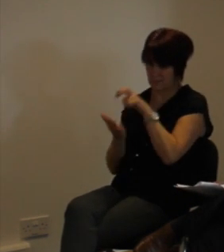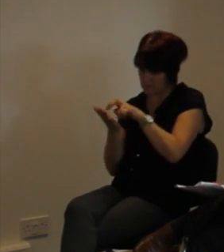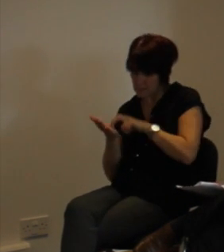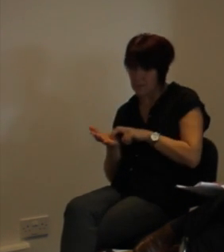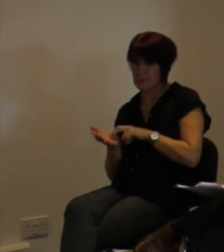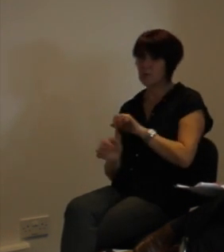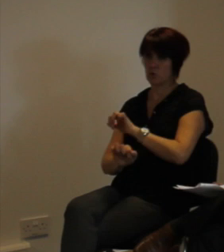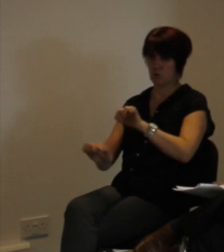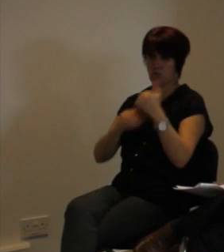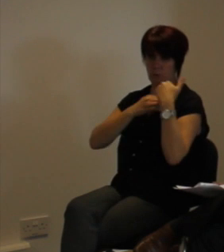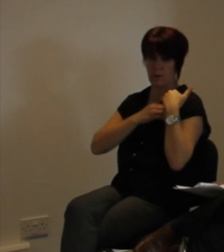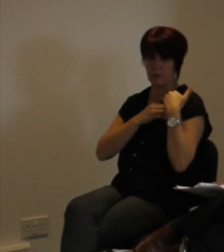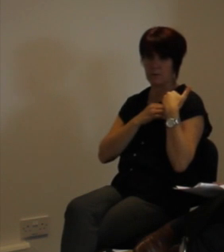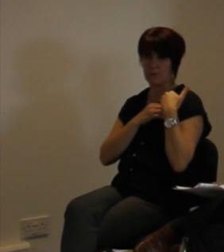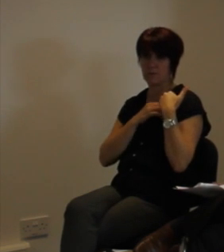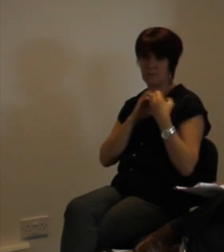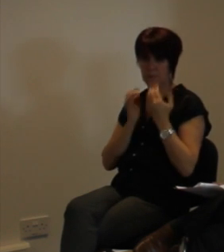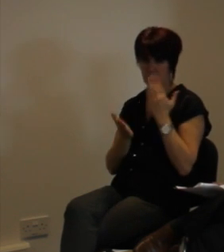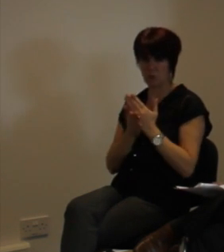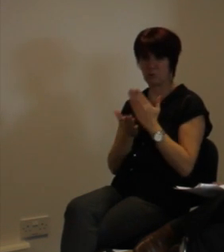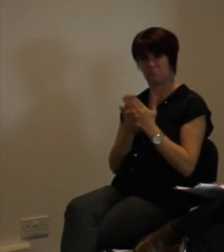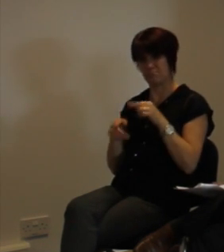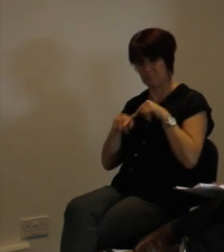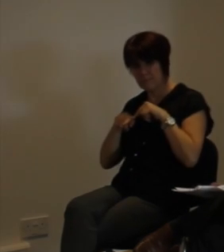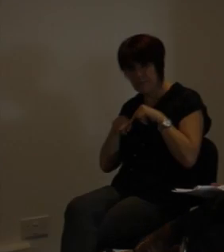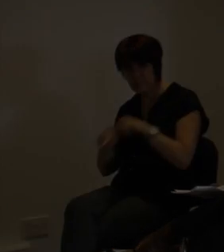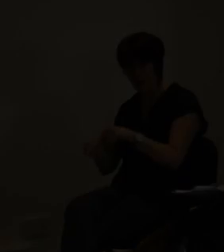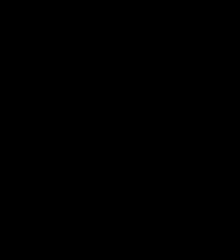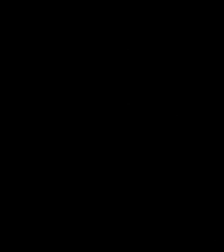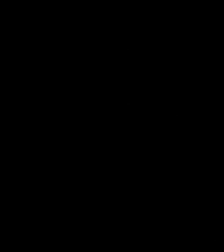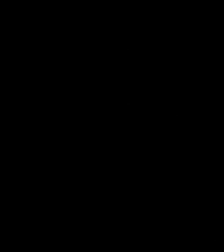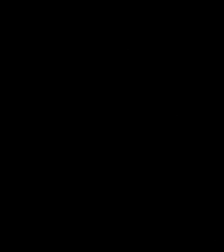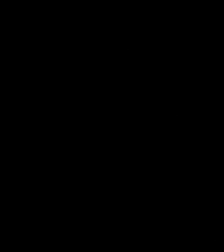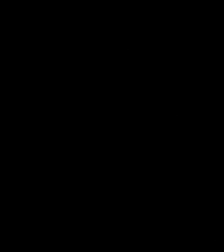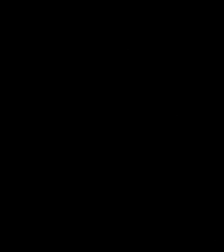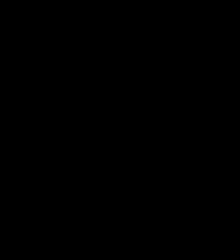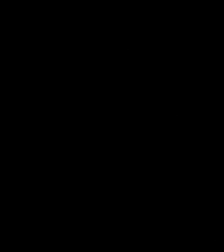It's your responsibility to ensure that you're compliant with what OCN&I want.